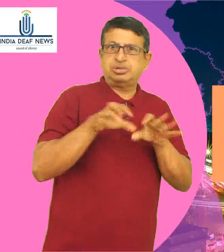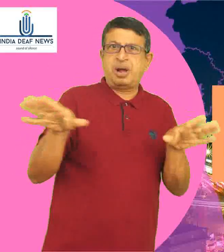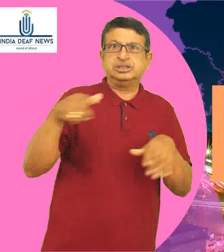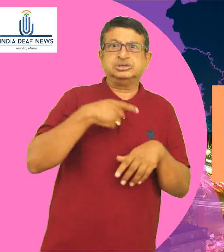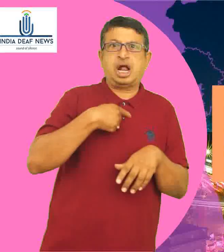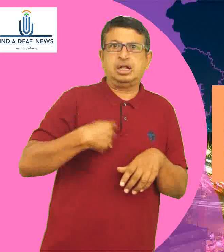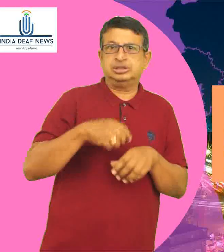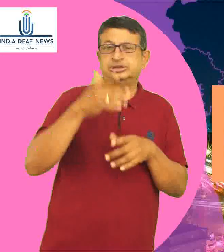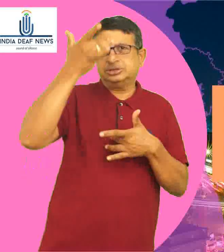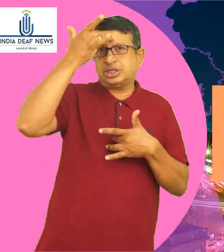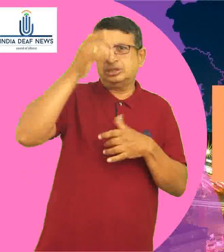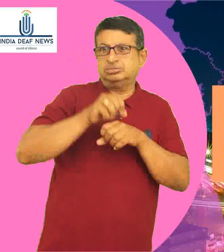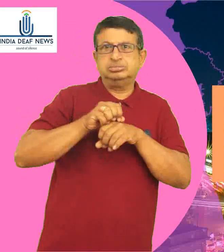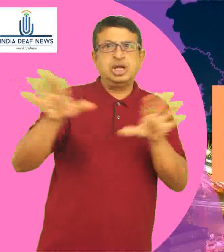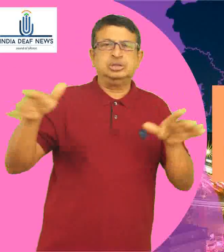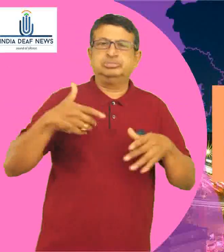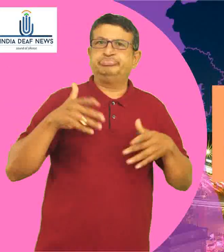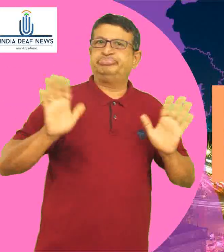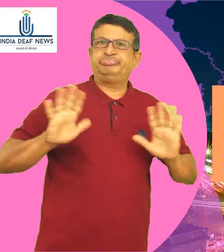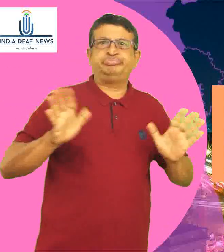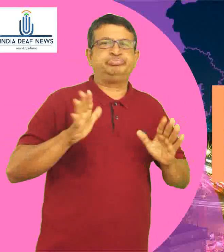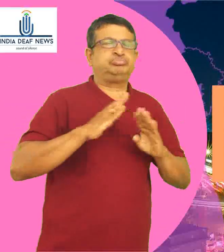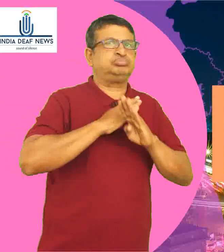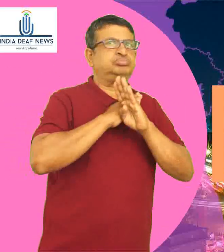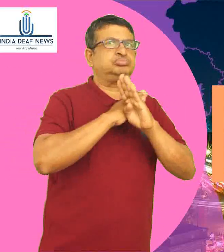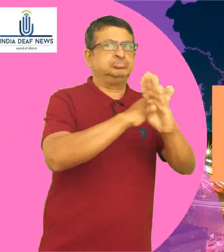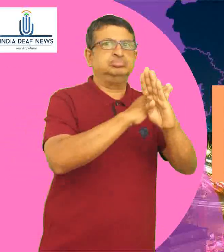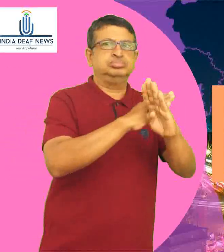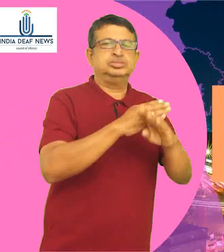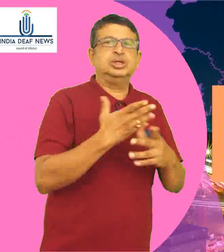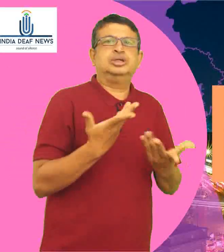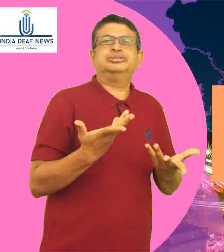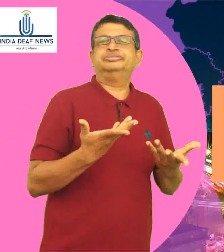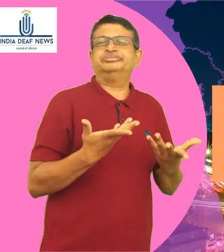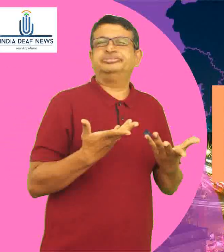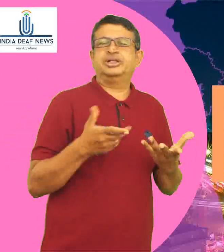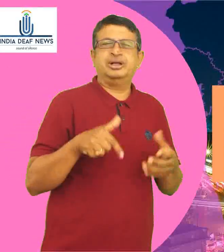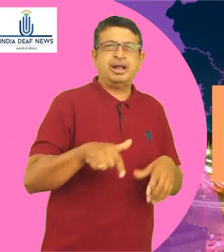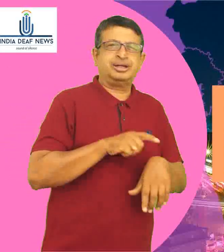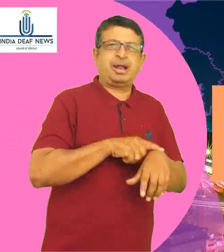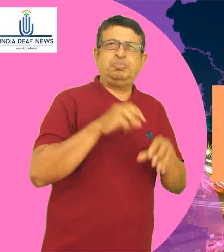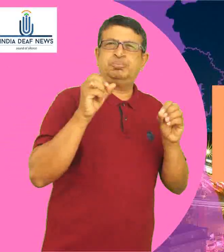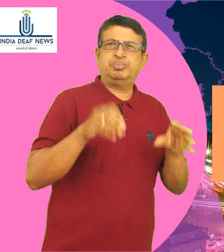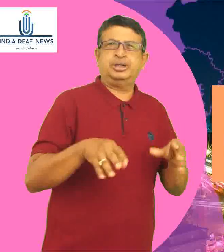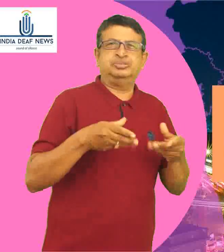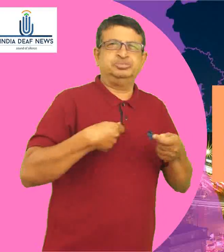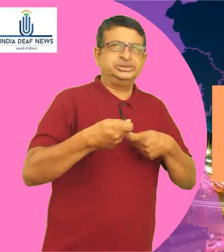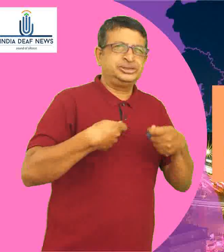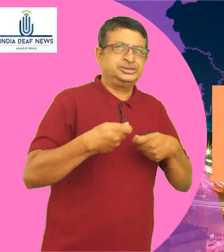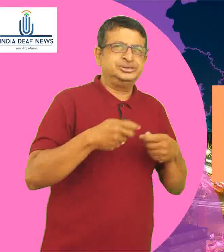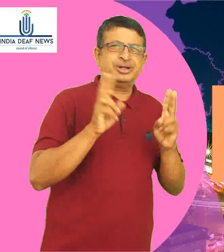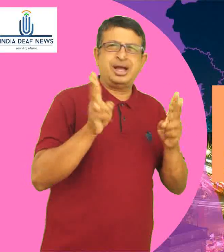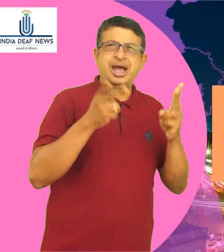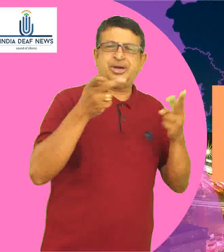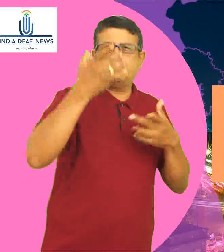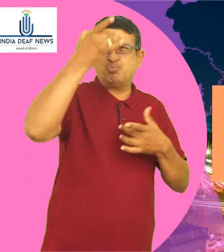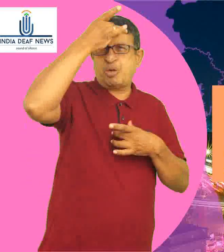said that nearly 50,000 birds will be culled in 2 districts after evidence of avian flu